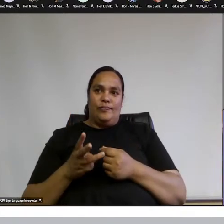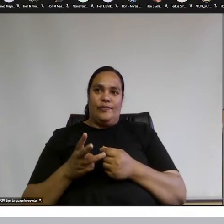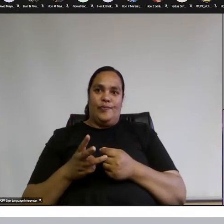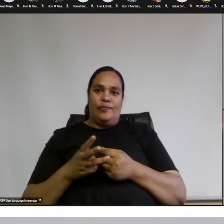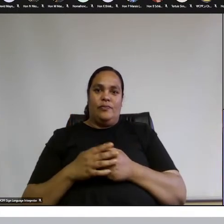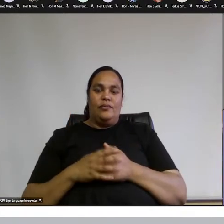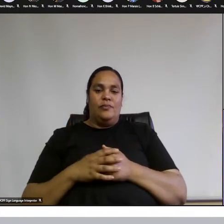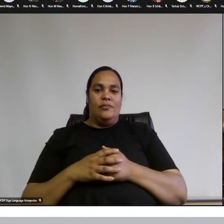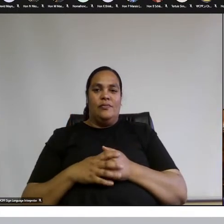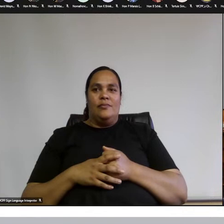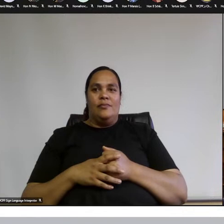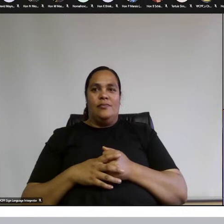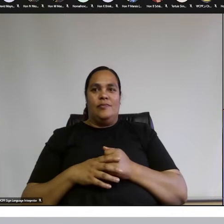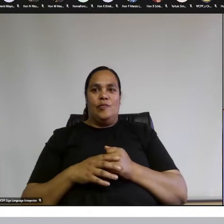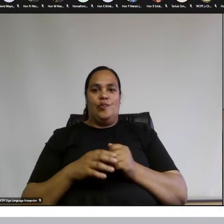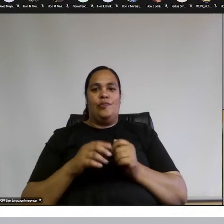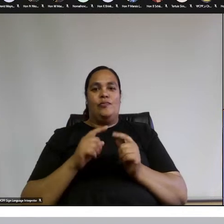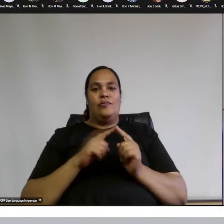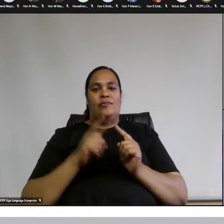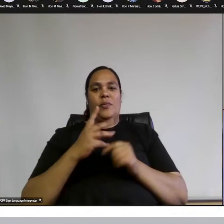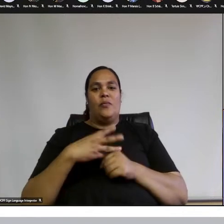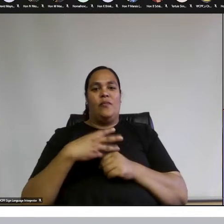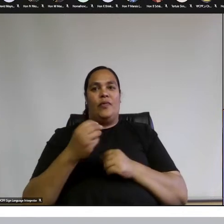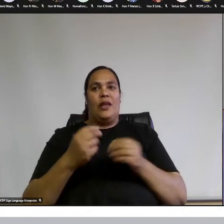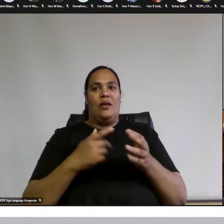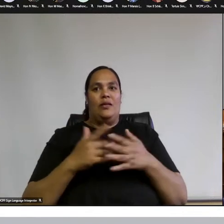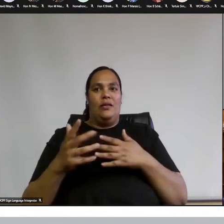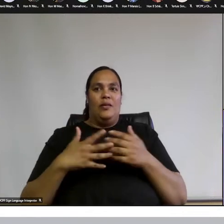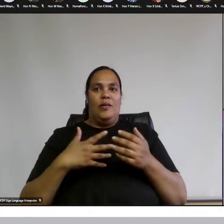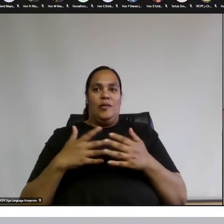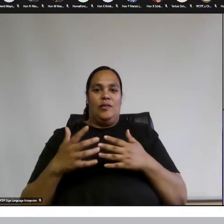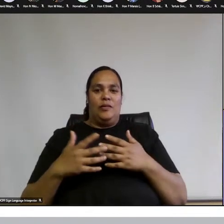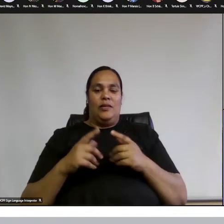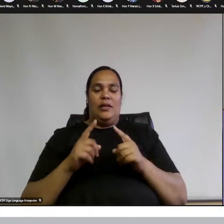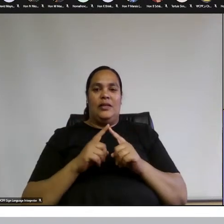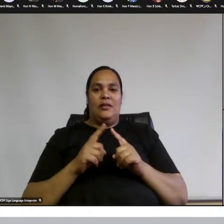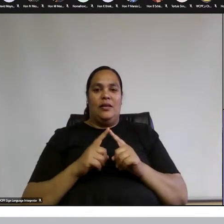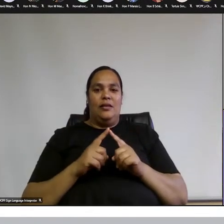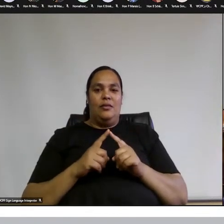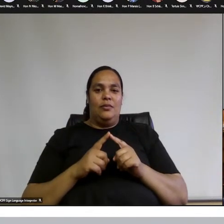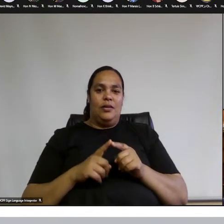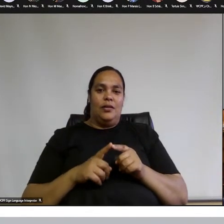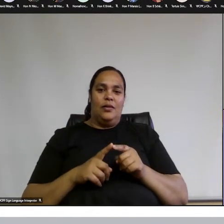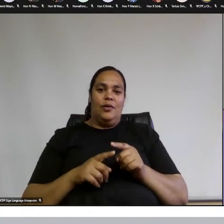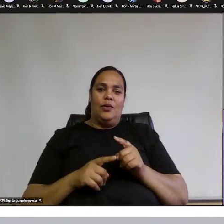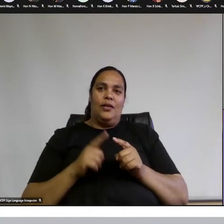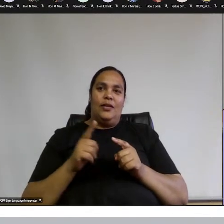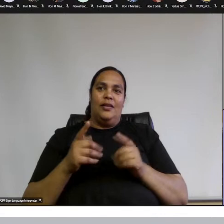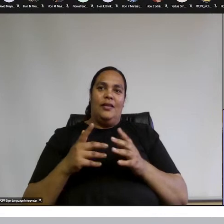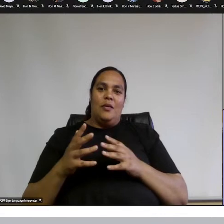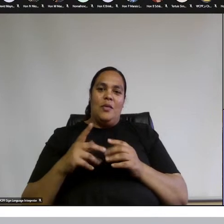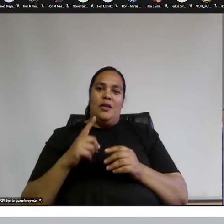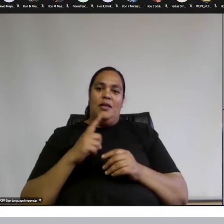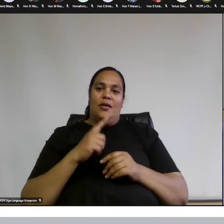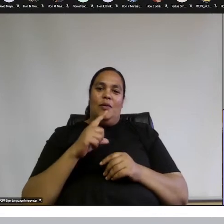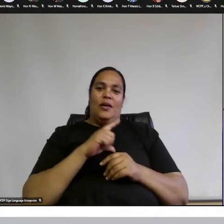me to deal with the outstanding matter, and that is the matter that